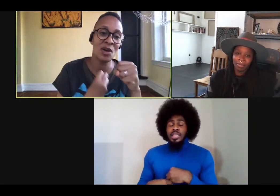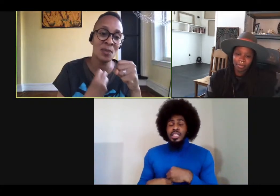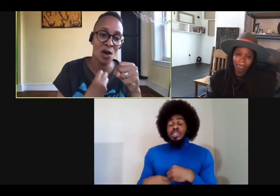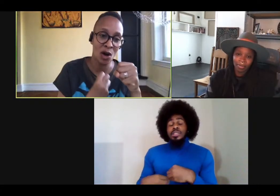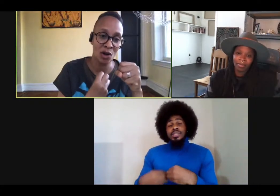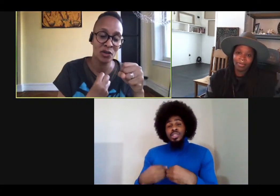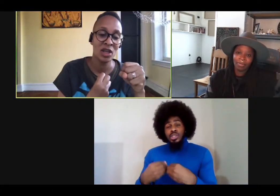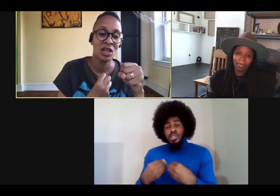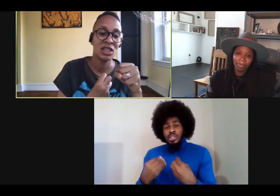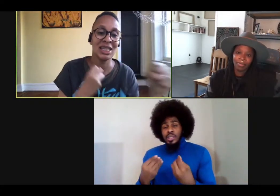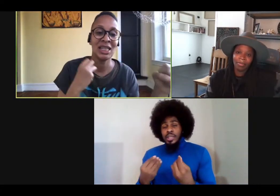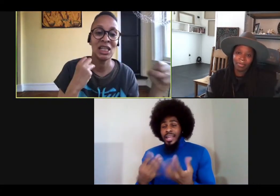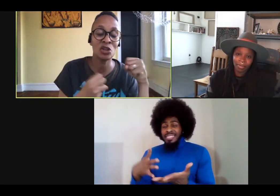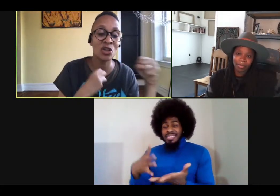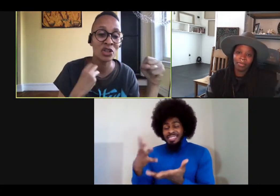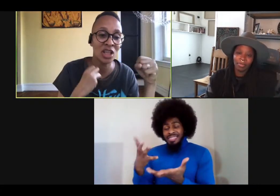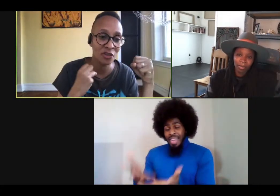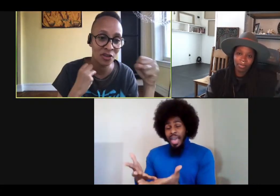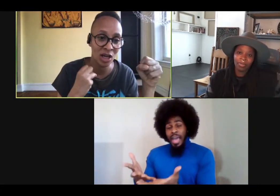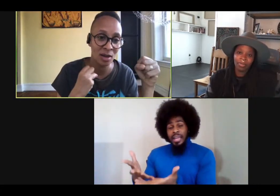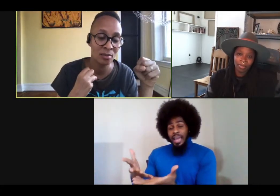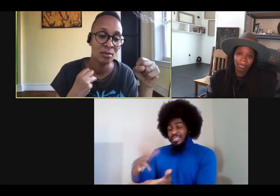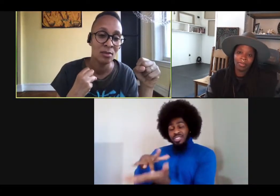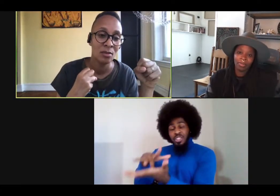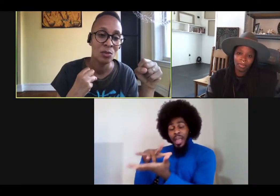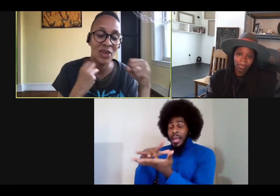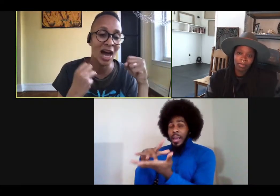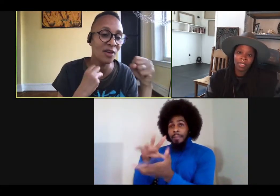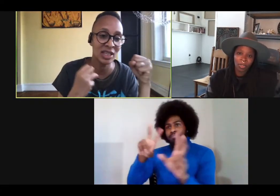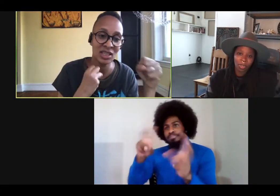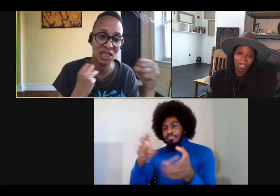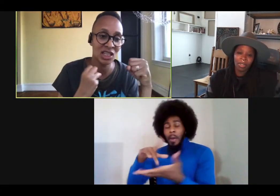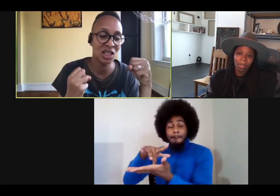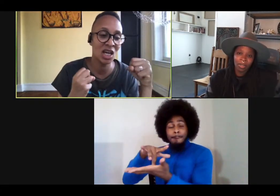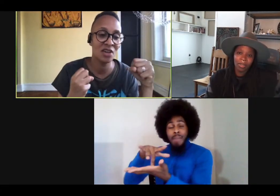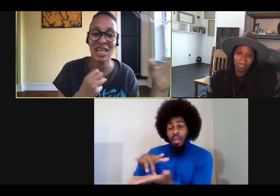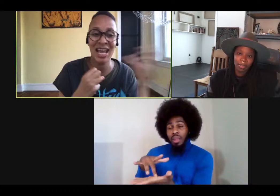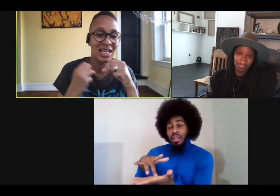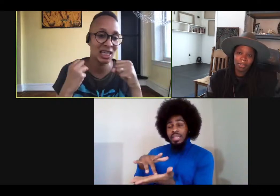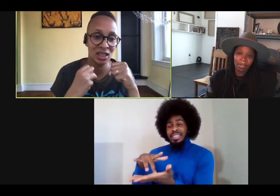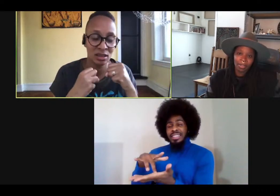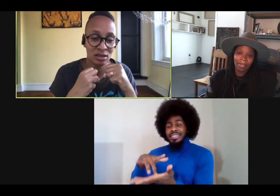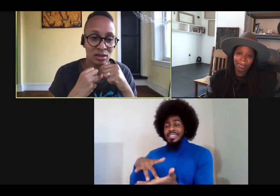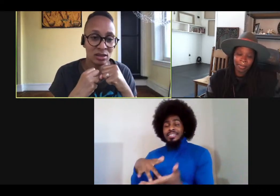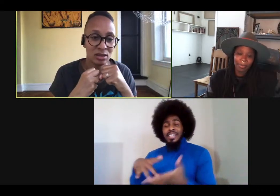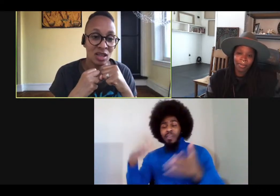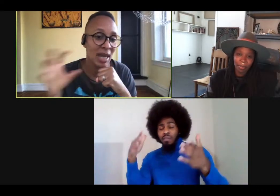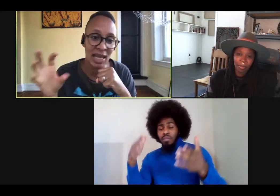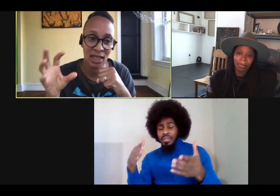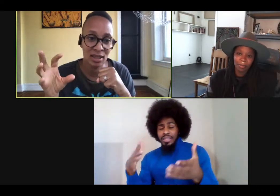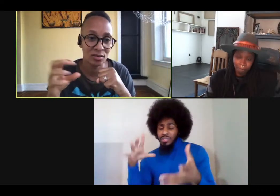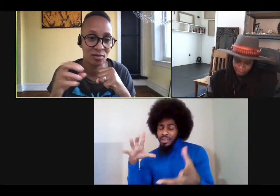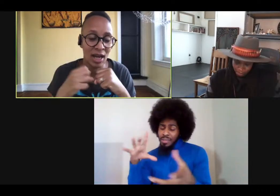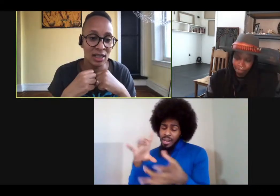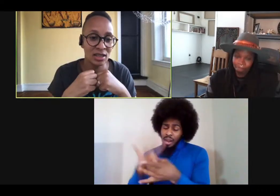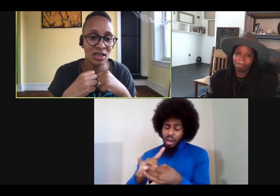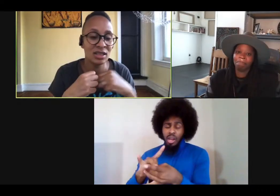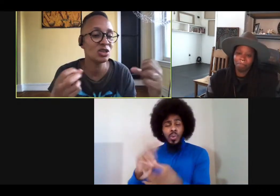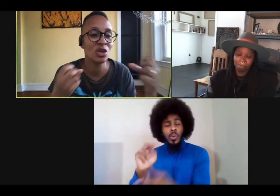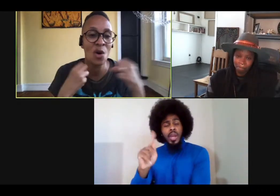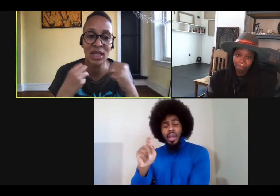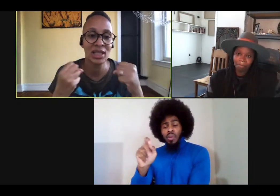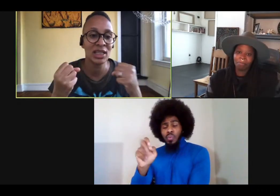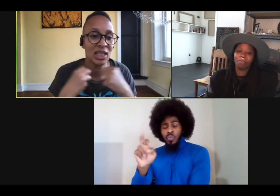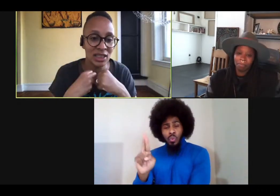the medicine from the earth to then heal yourself up, right, without the intention of taking to make,